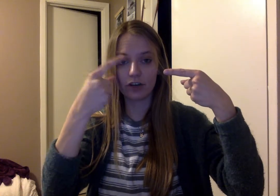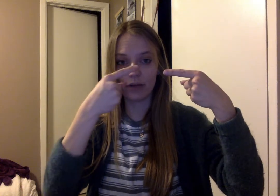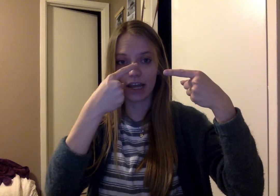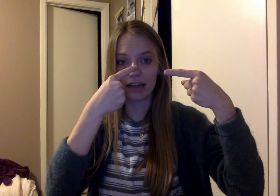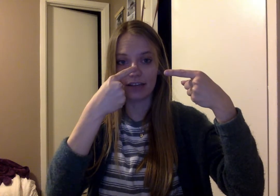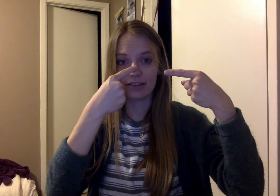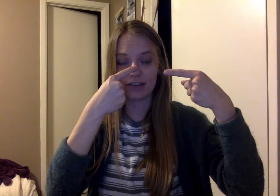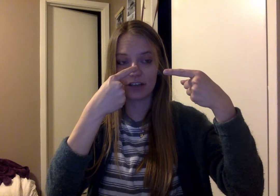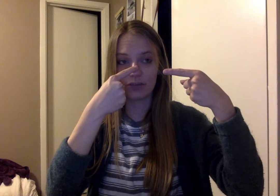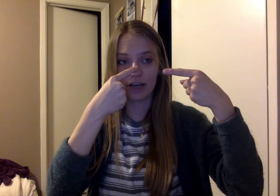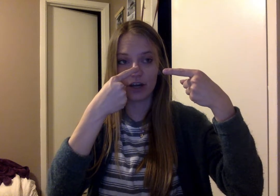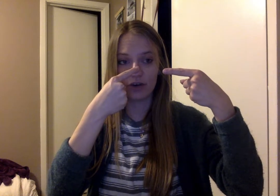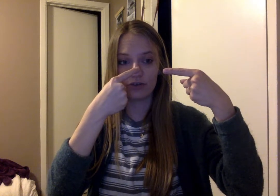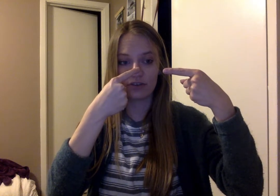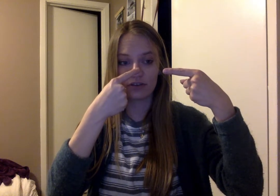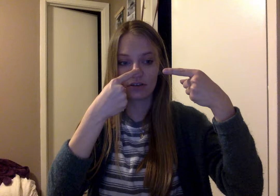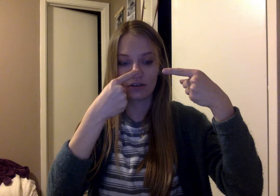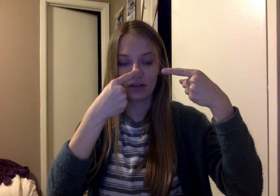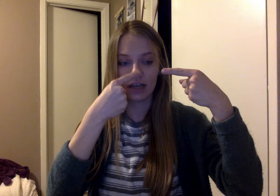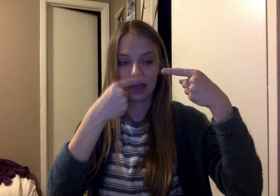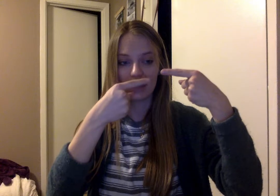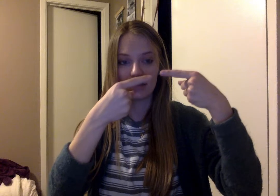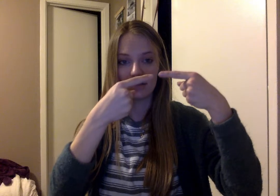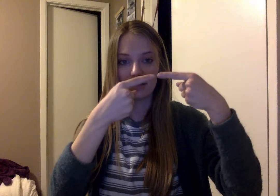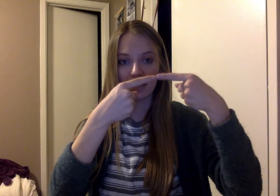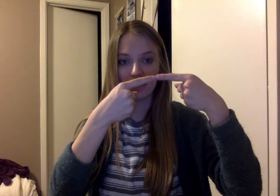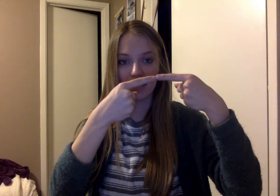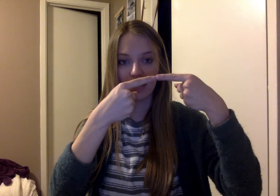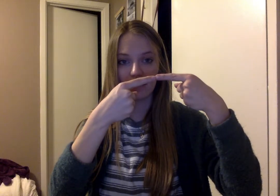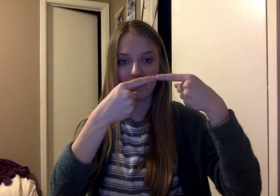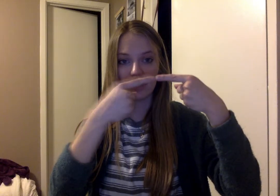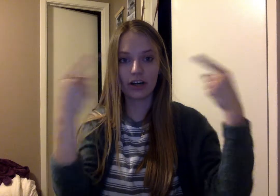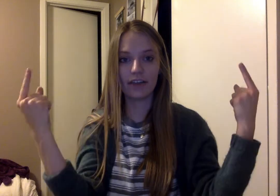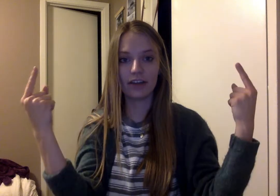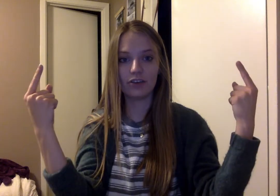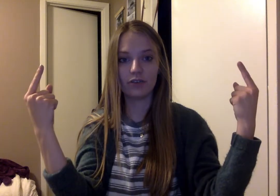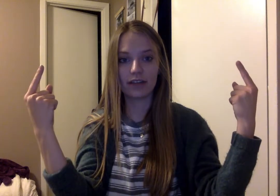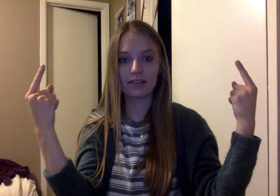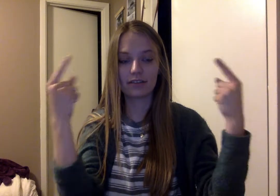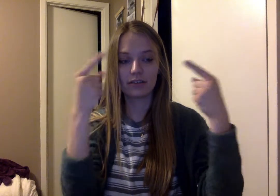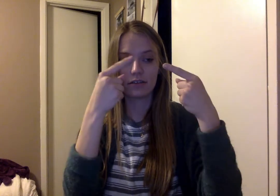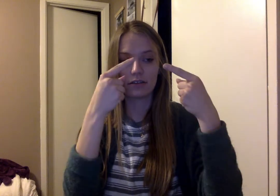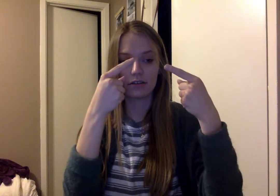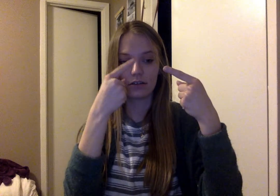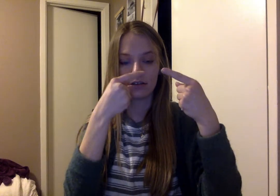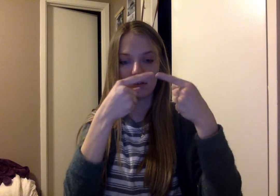dominant hand is, touch my nose, touch my other finger, and then do this.